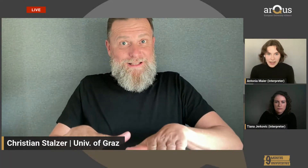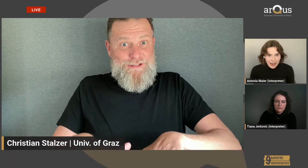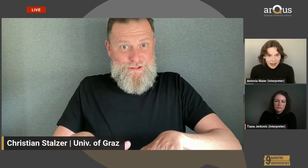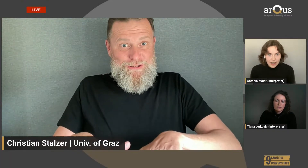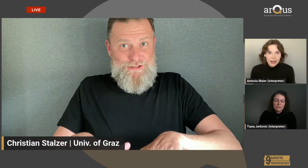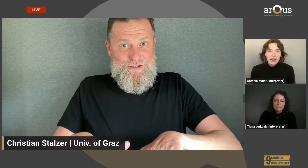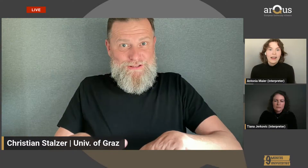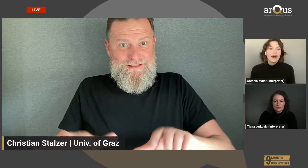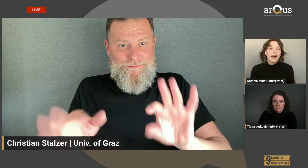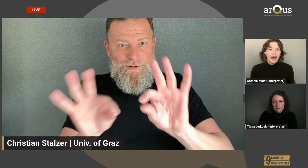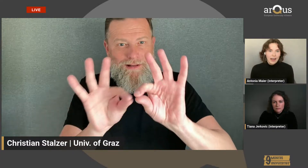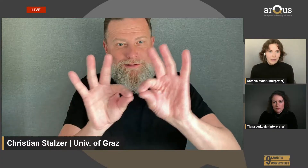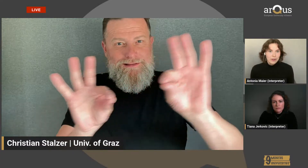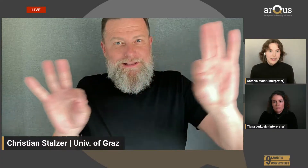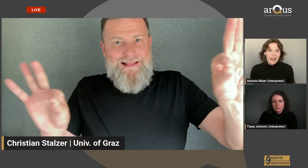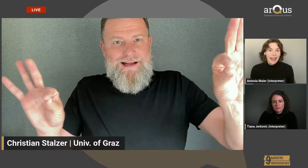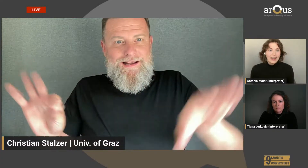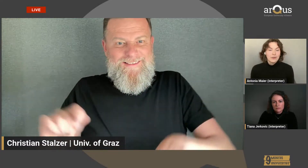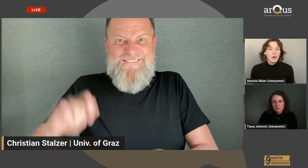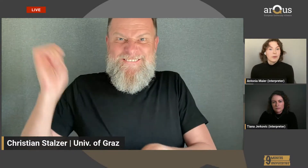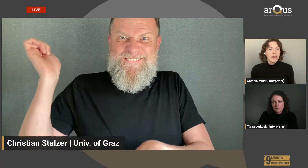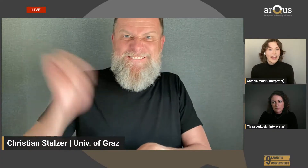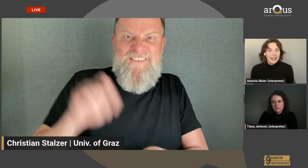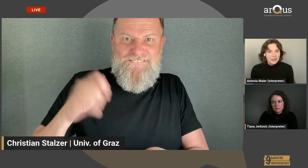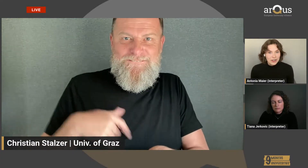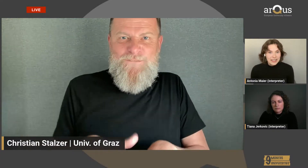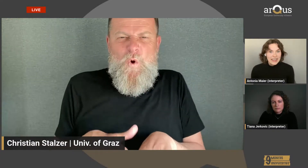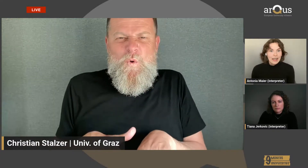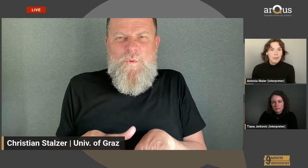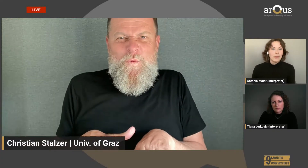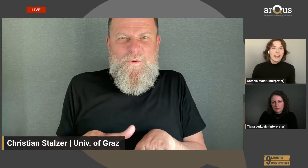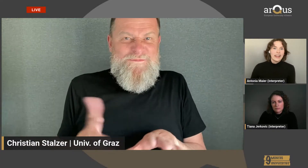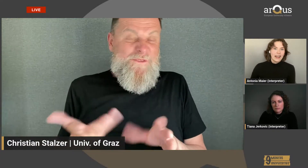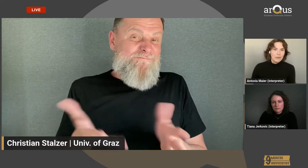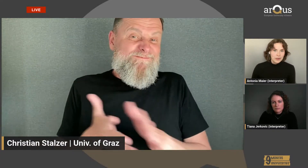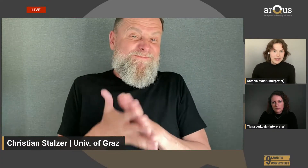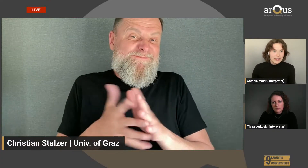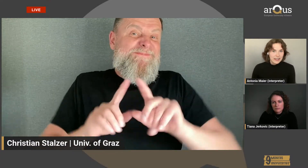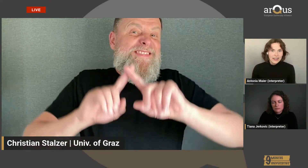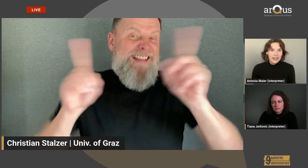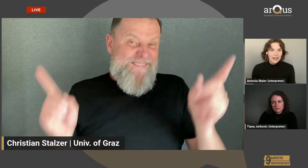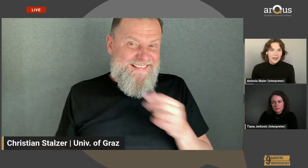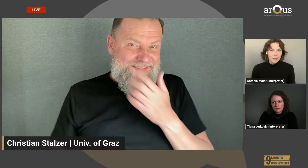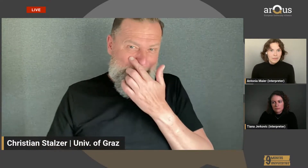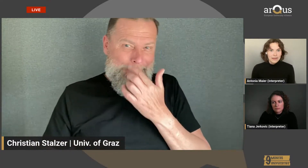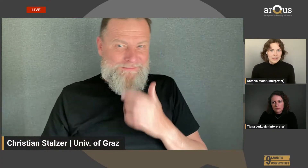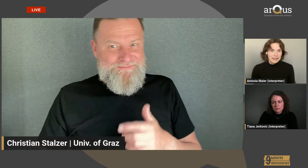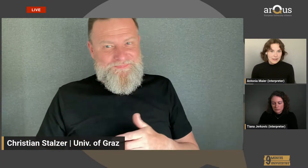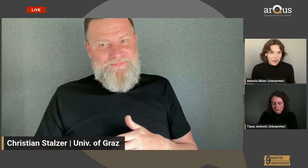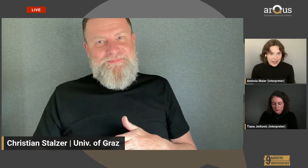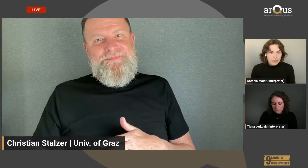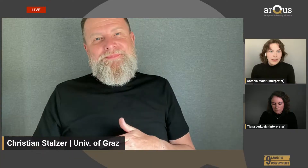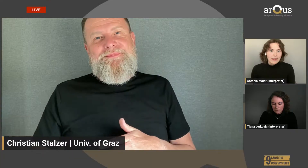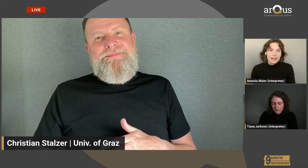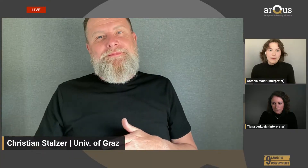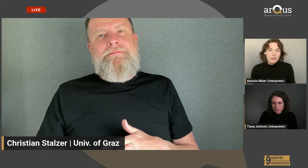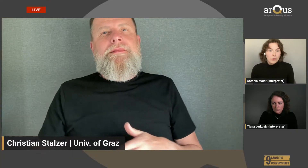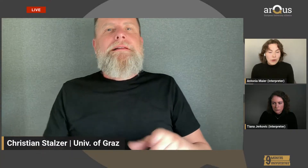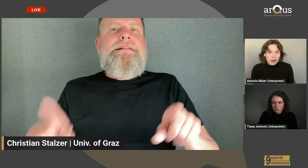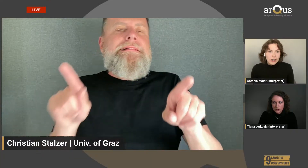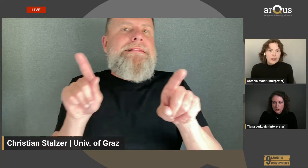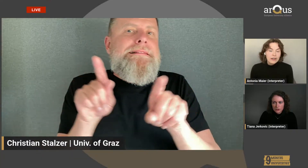by my hair. I had to hold my hands on the table, and I was smacked with